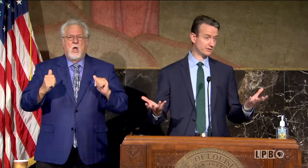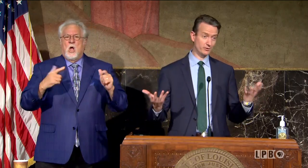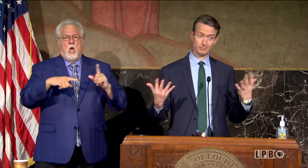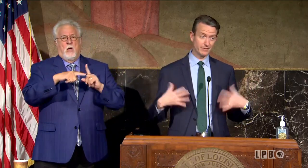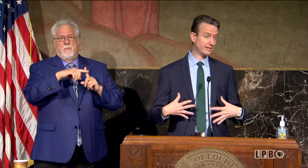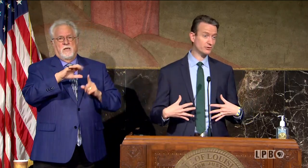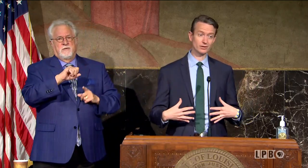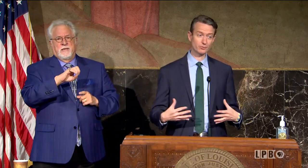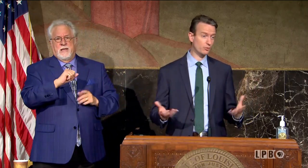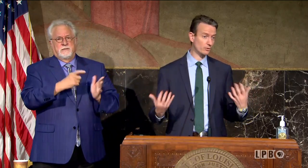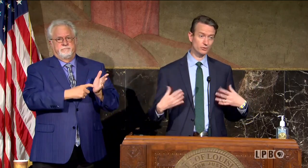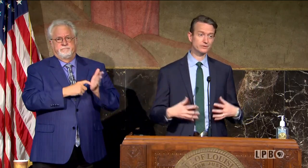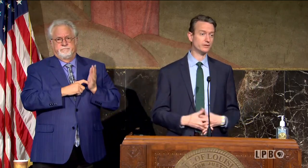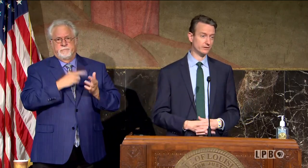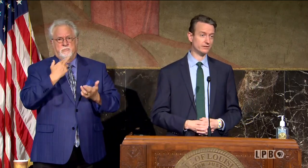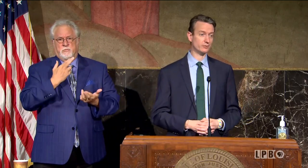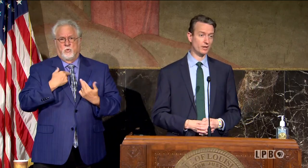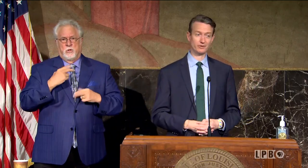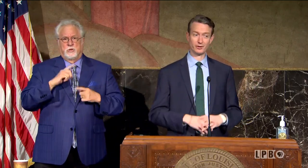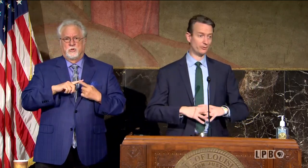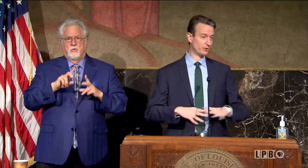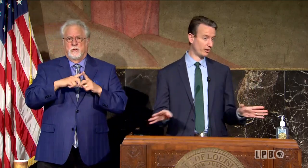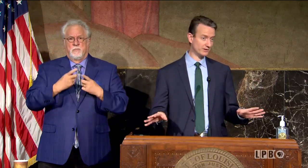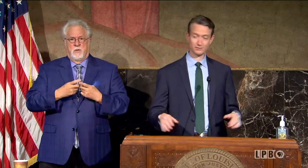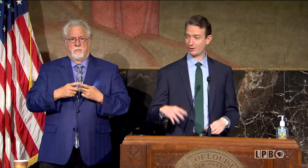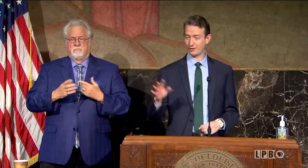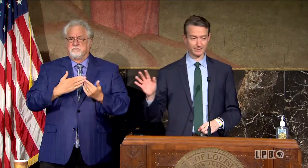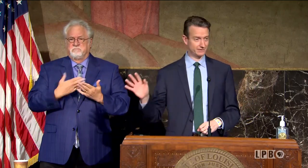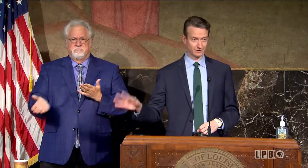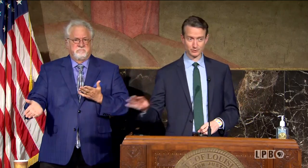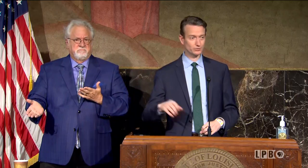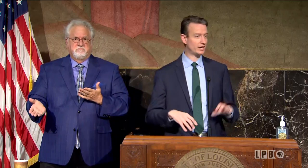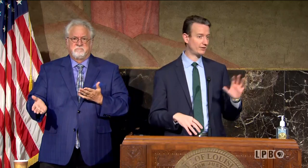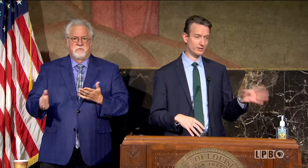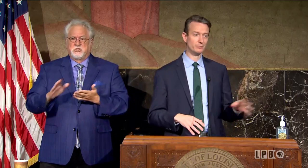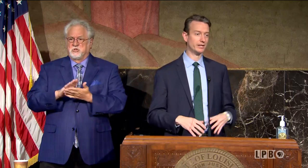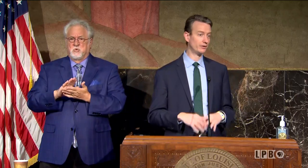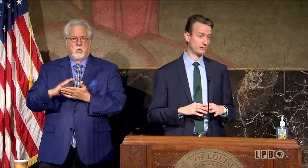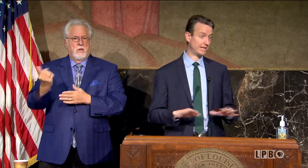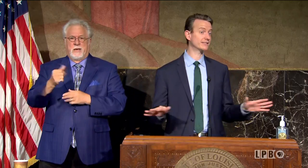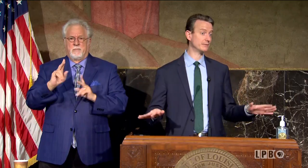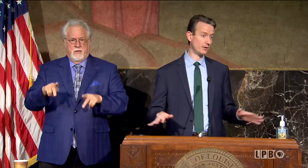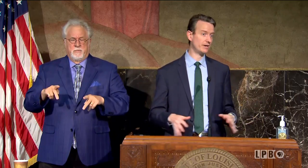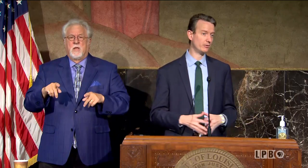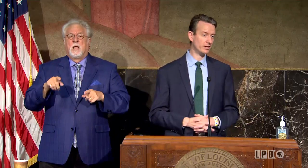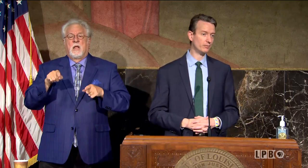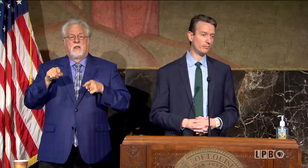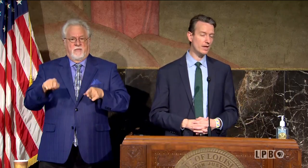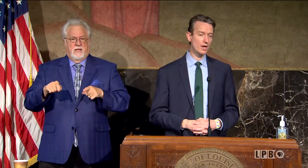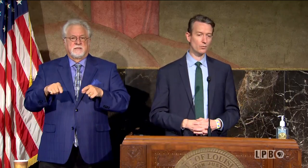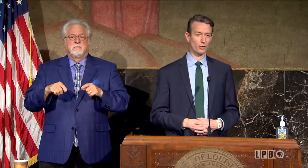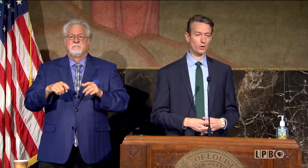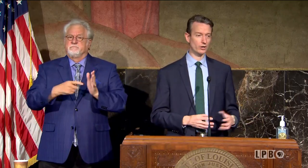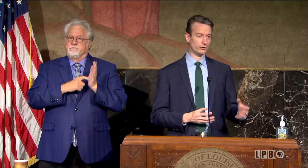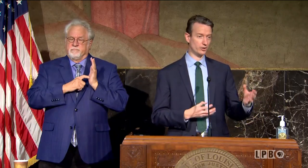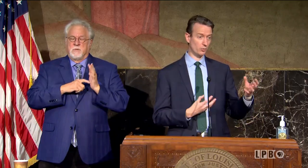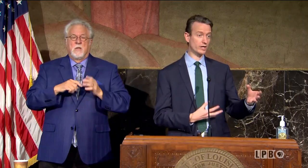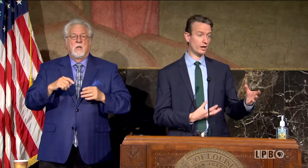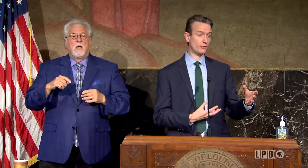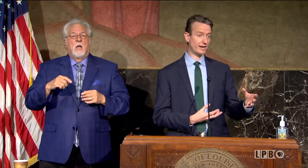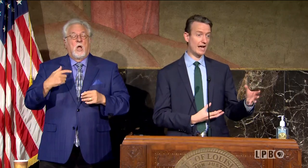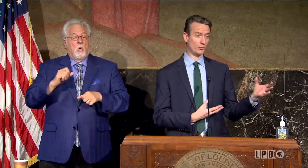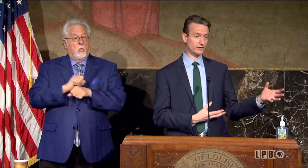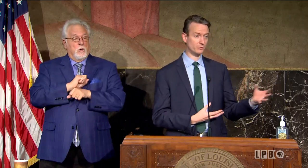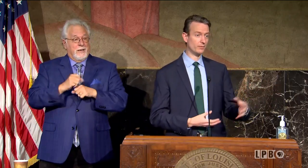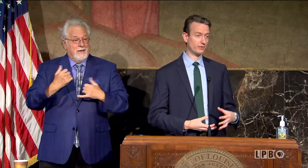positive cases are mandatorily reportable to the Department of Health, regardless of whether that's a school child or anybody else. So that is a bare minimum. What we're